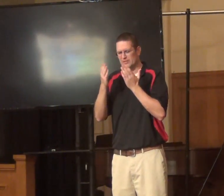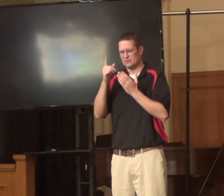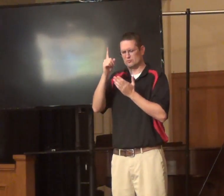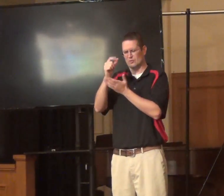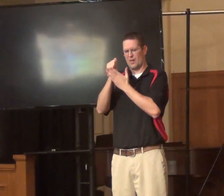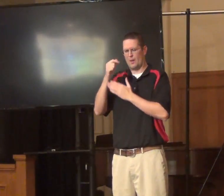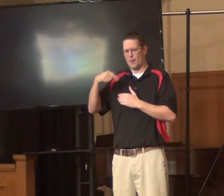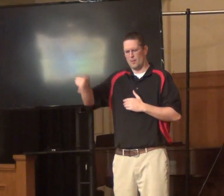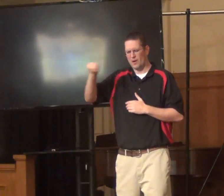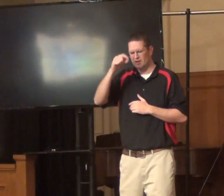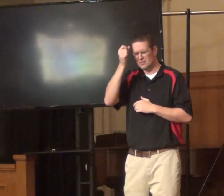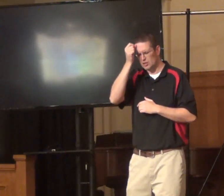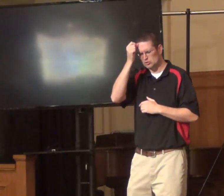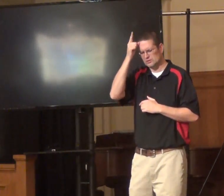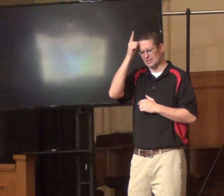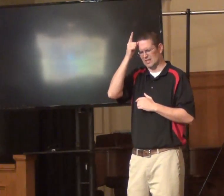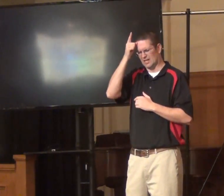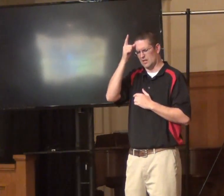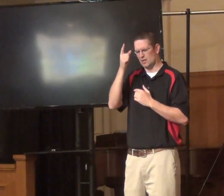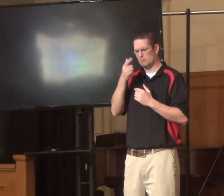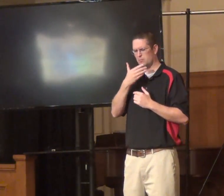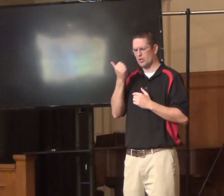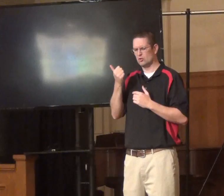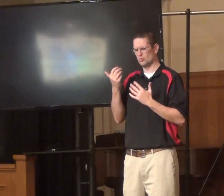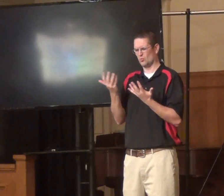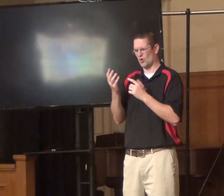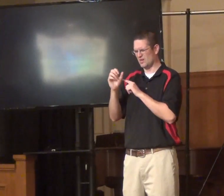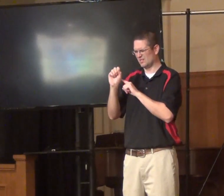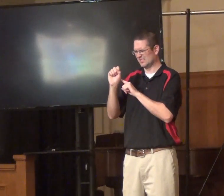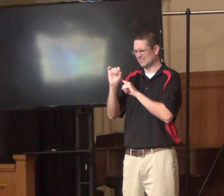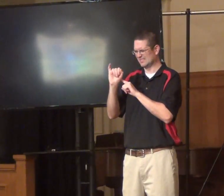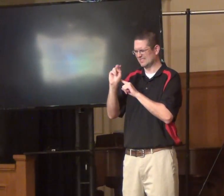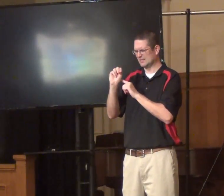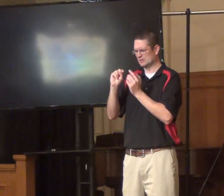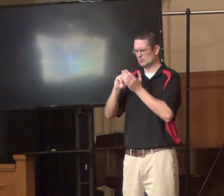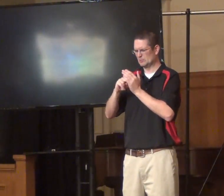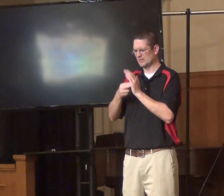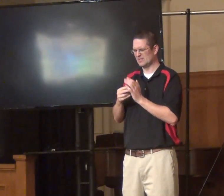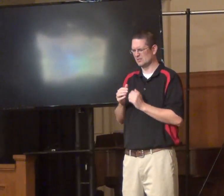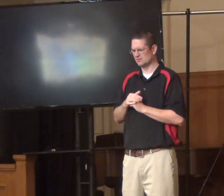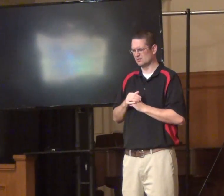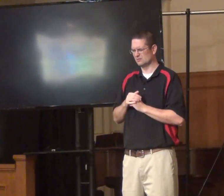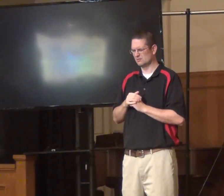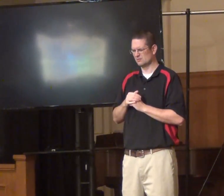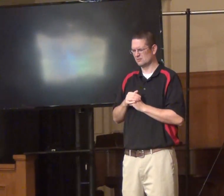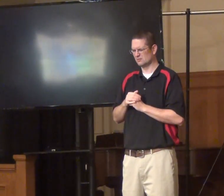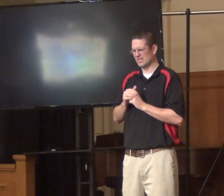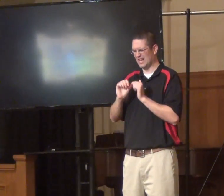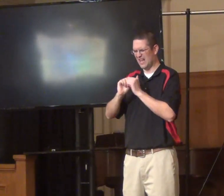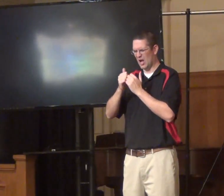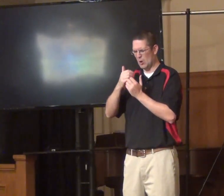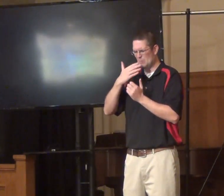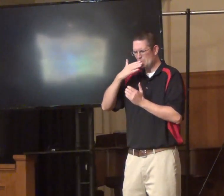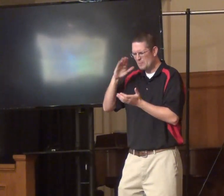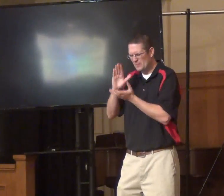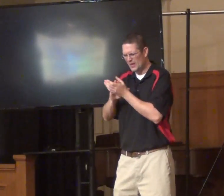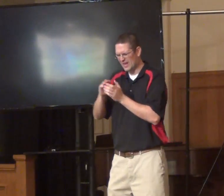that maybe you will help us to understand better what sin means and